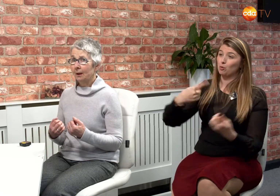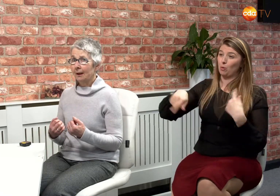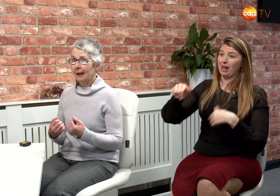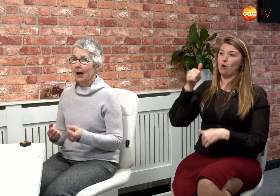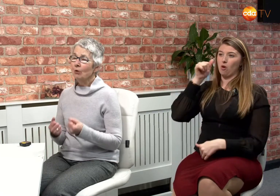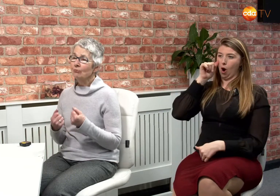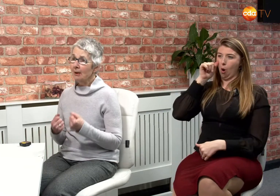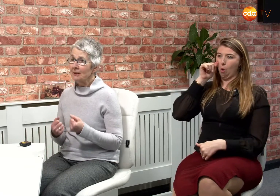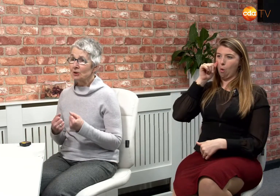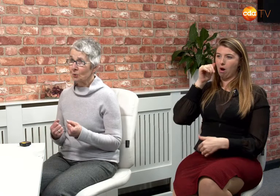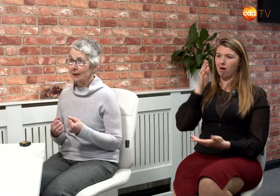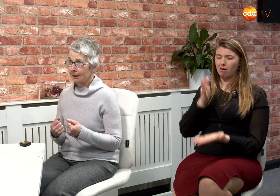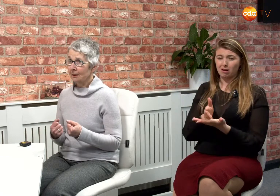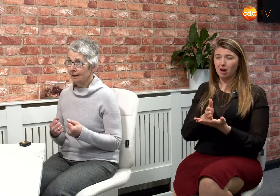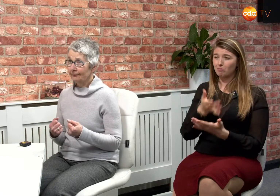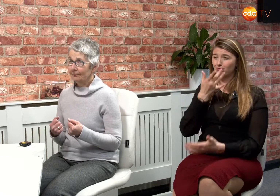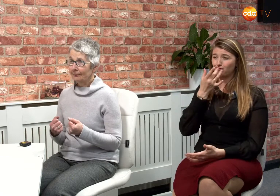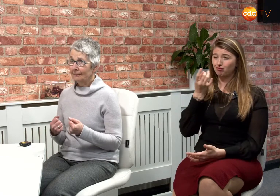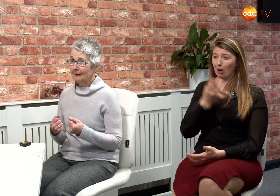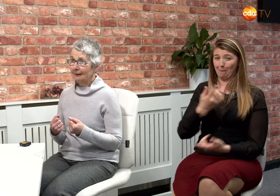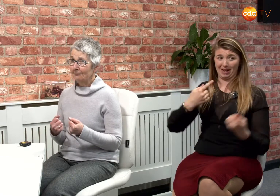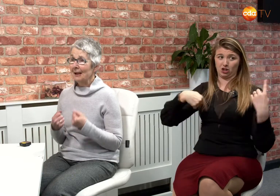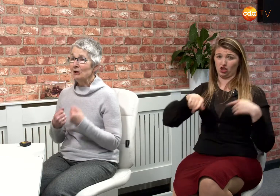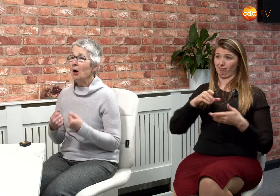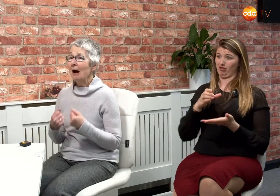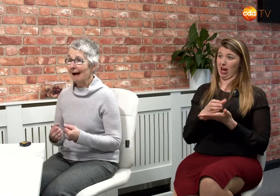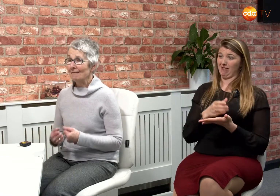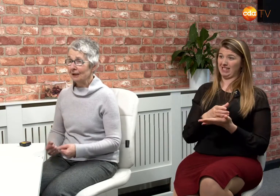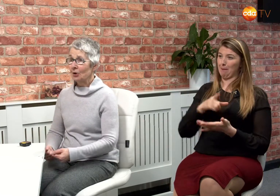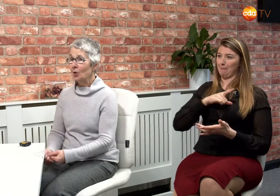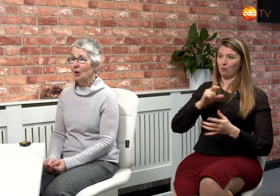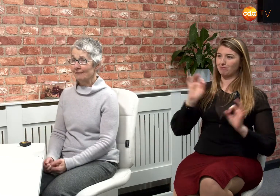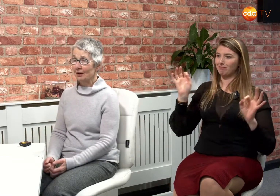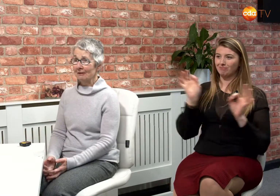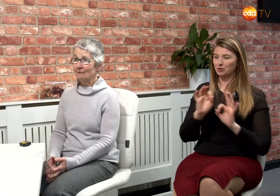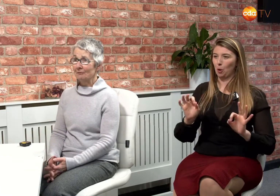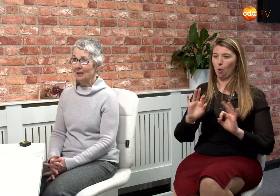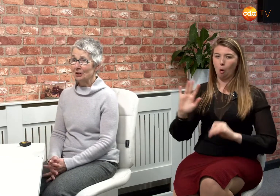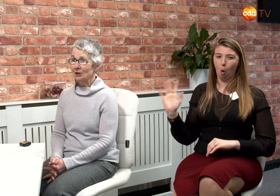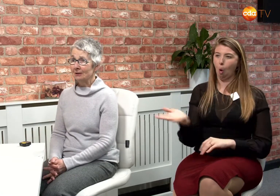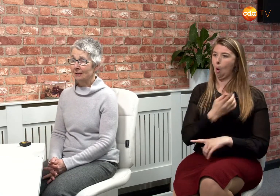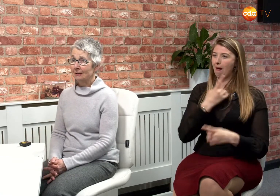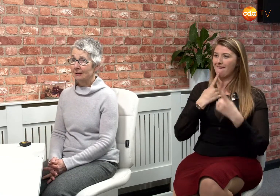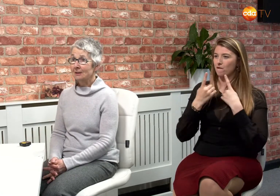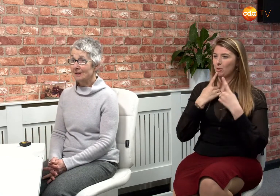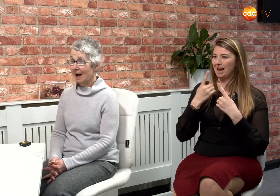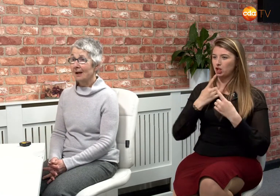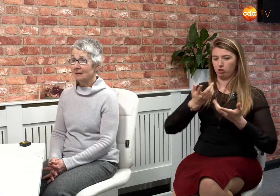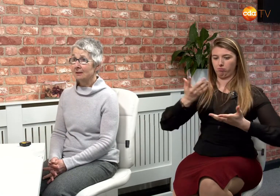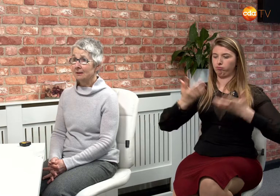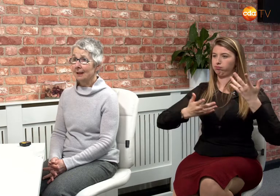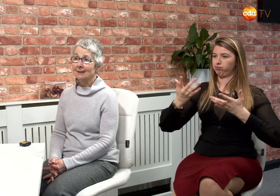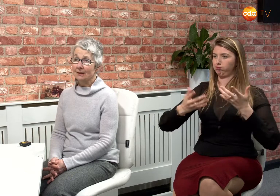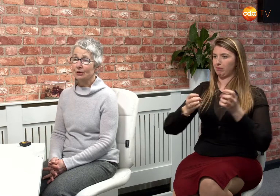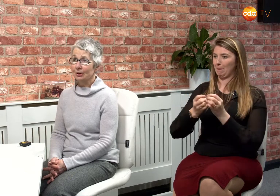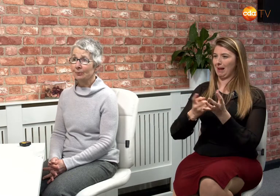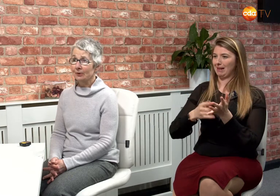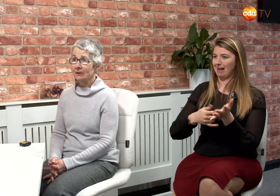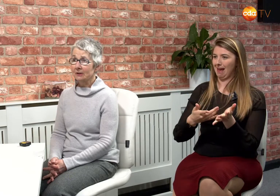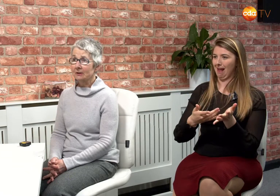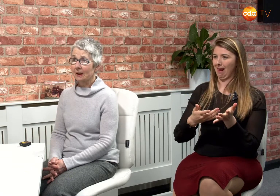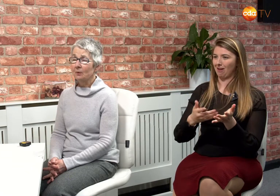know how rubbish we are by not having all of our information signed